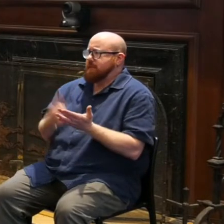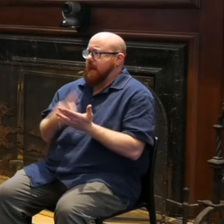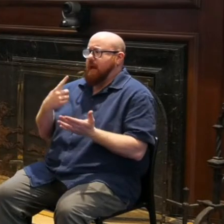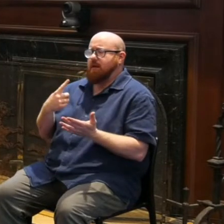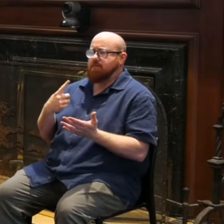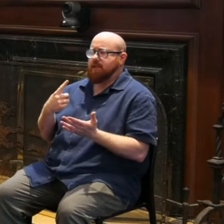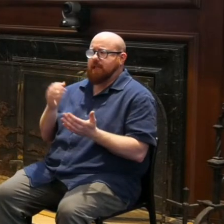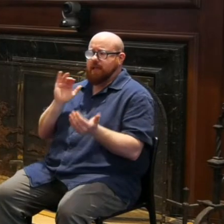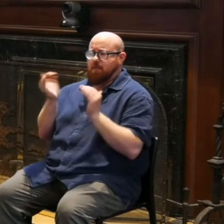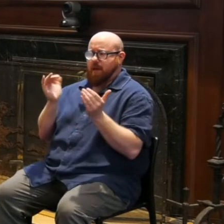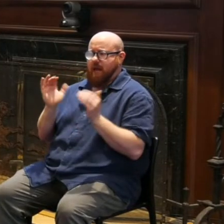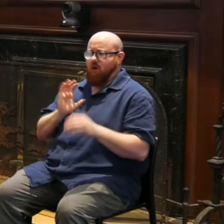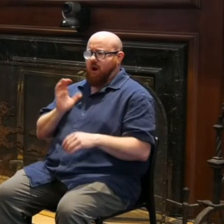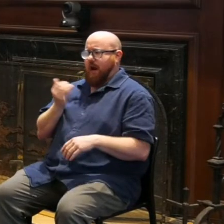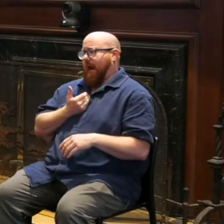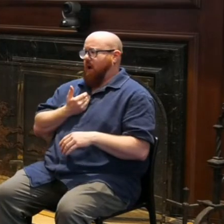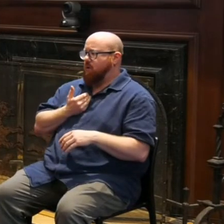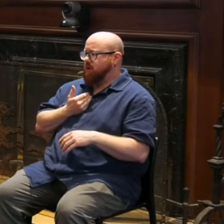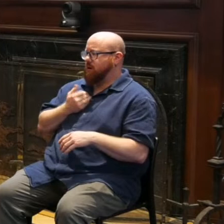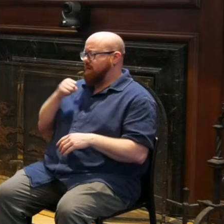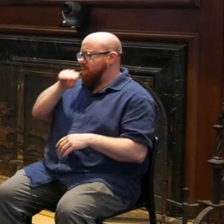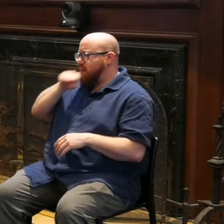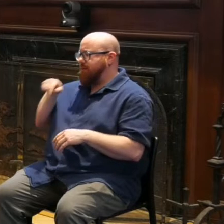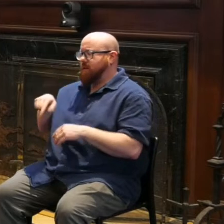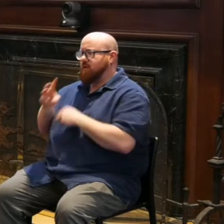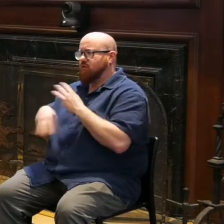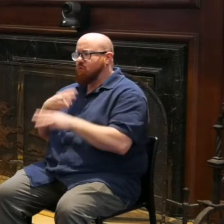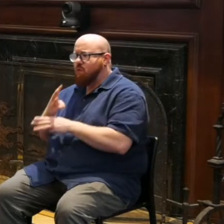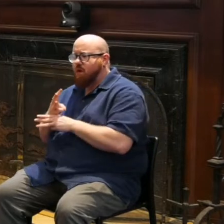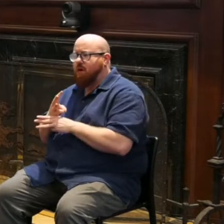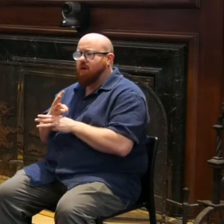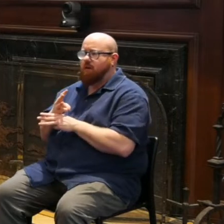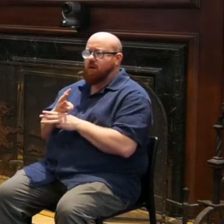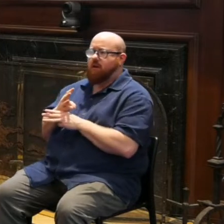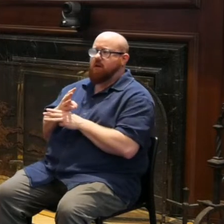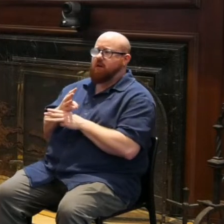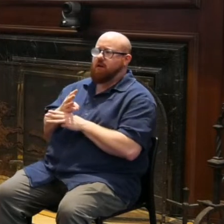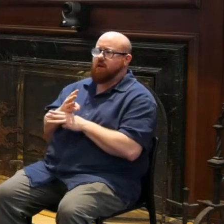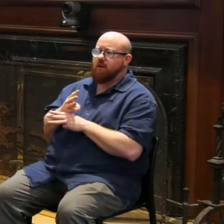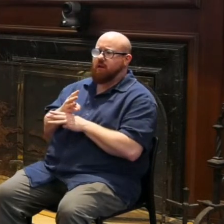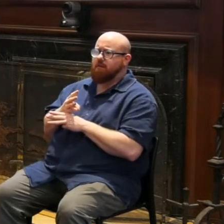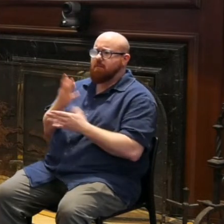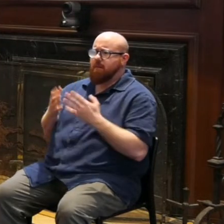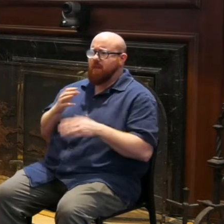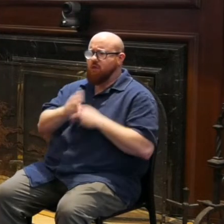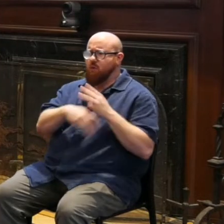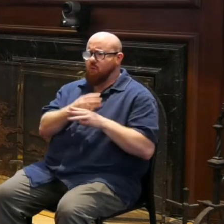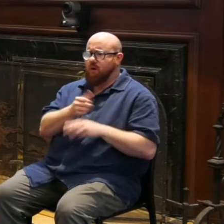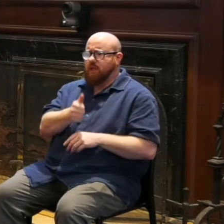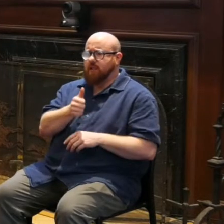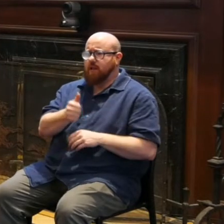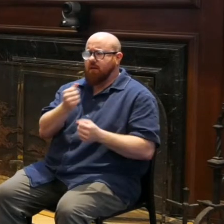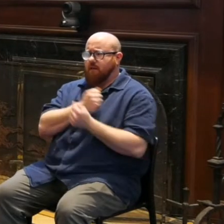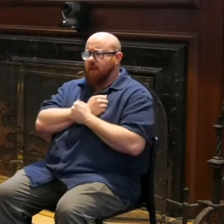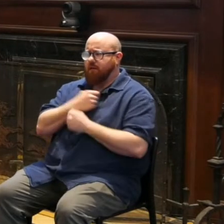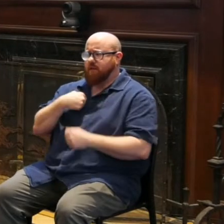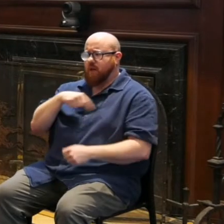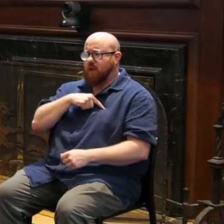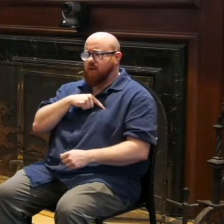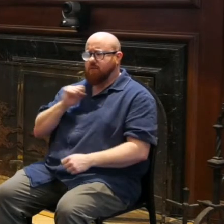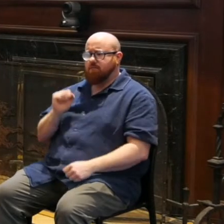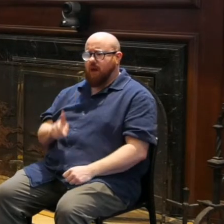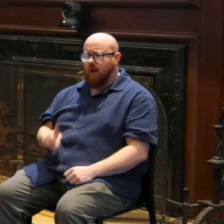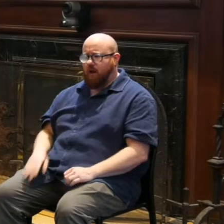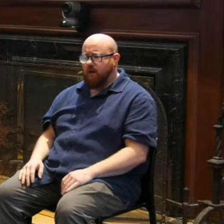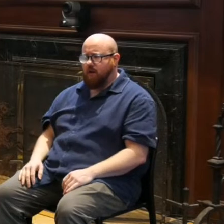unmistakably equivocal affection for this world, that the world loves us back, that our erratic ardor